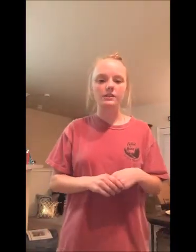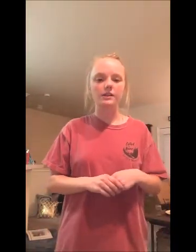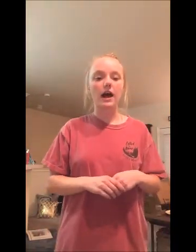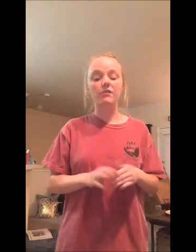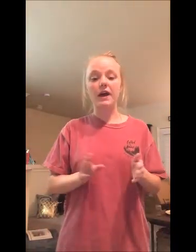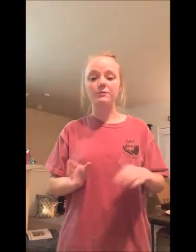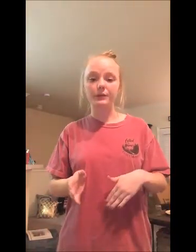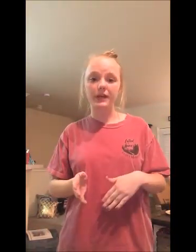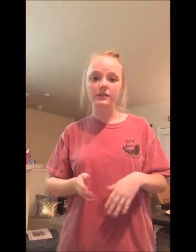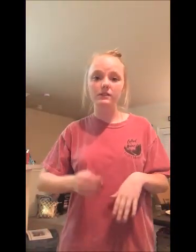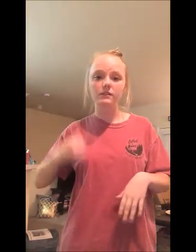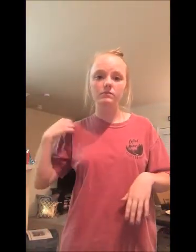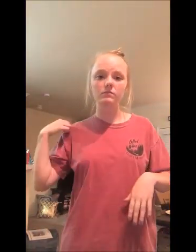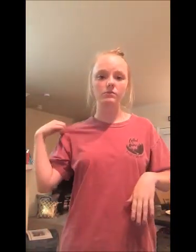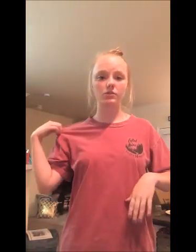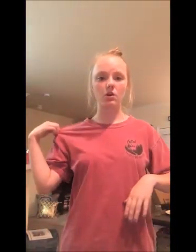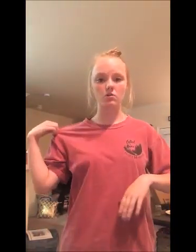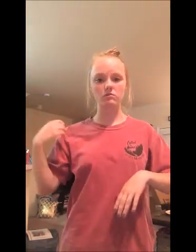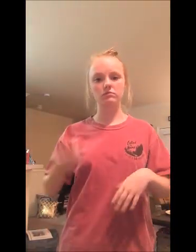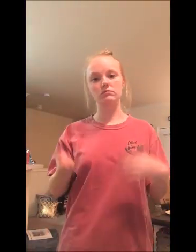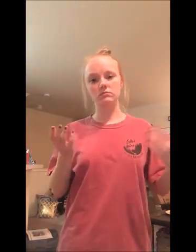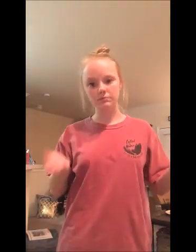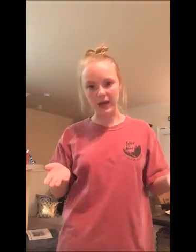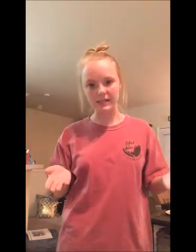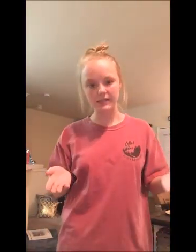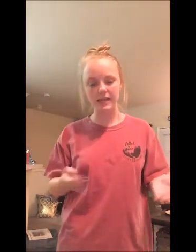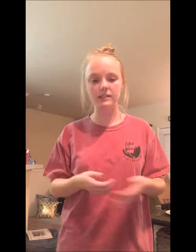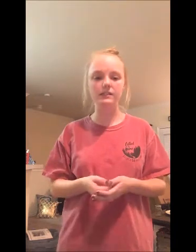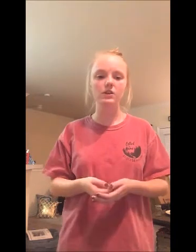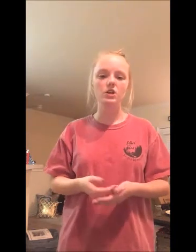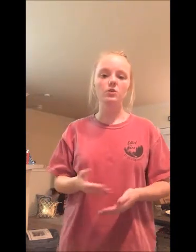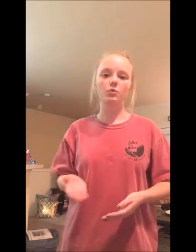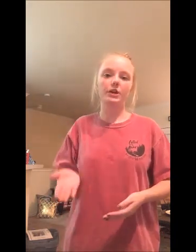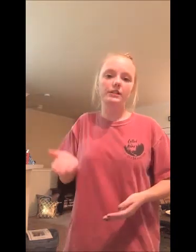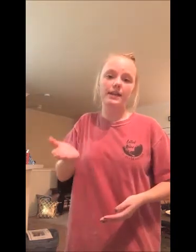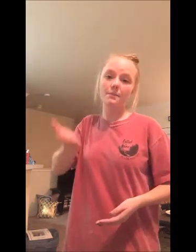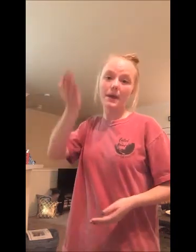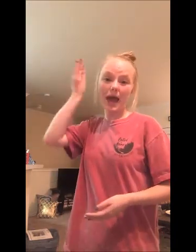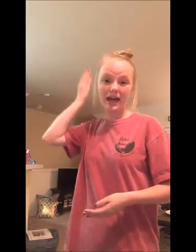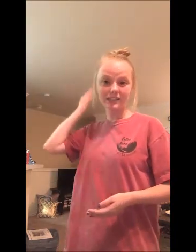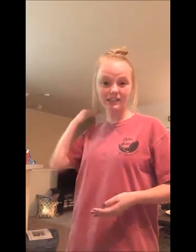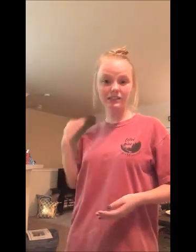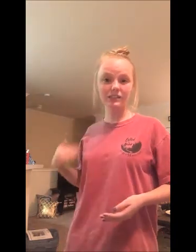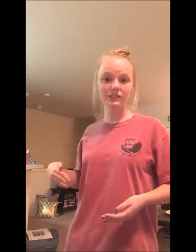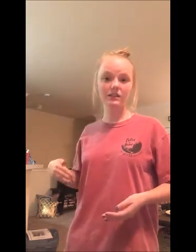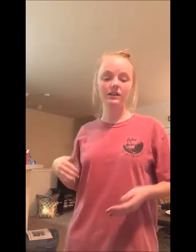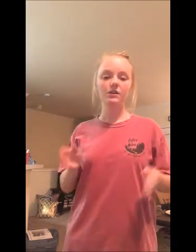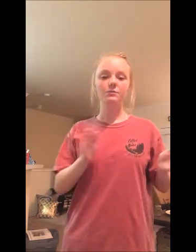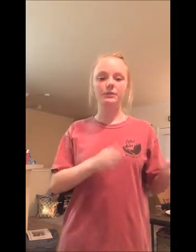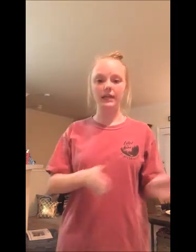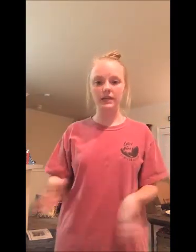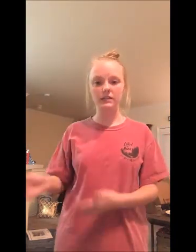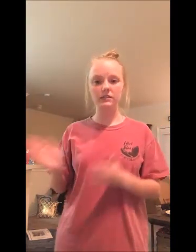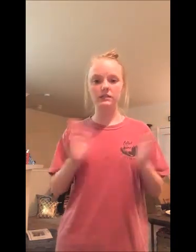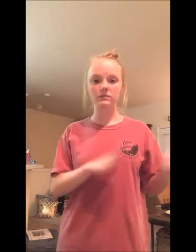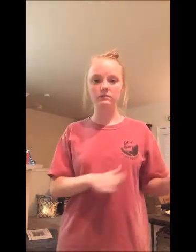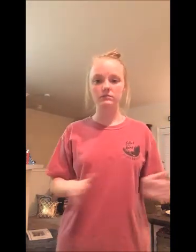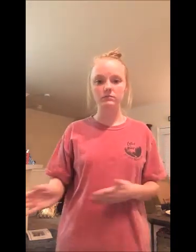starts, I've had plans. So past tense, we're going to say past plans.